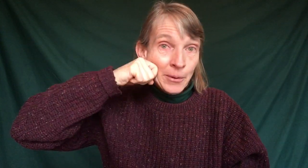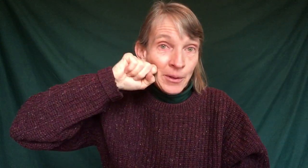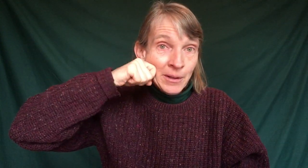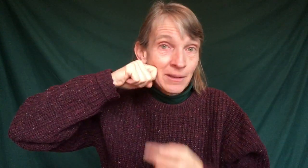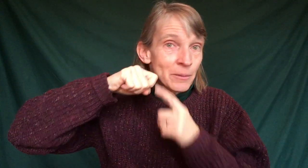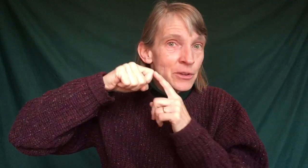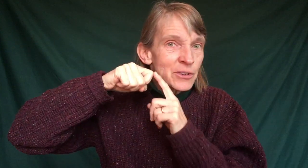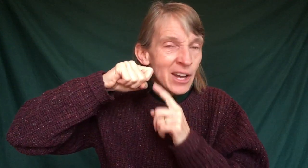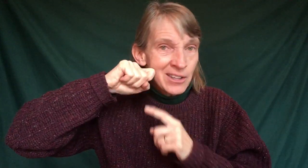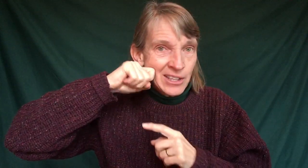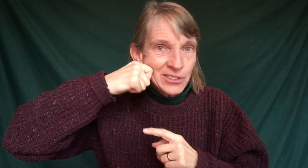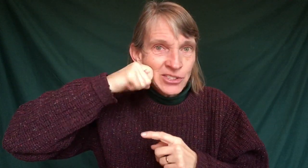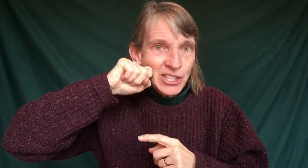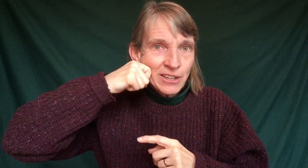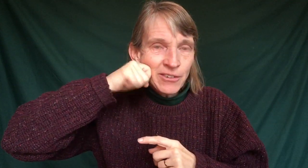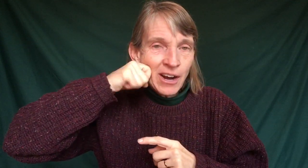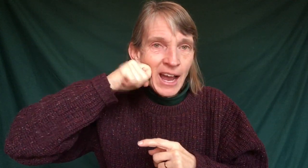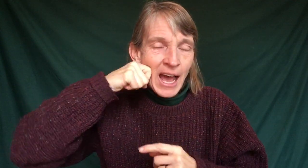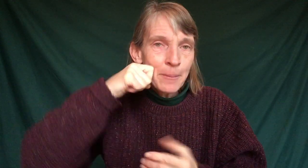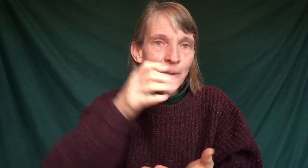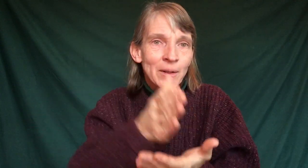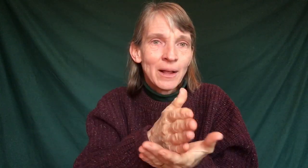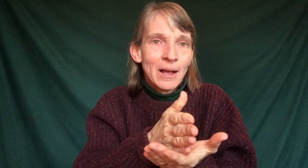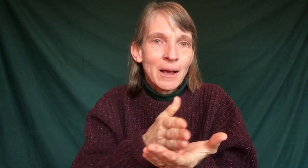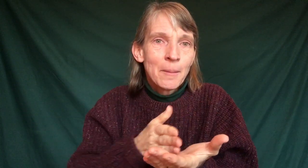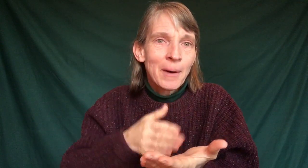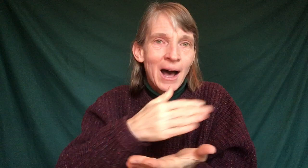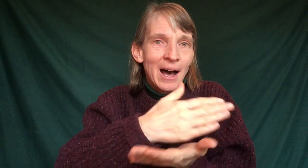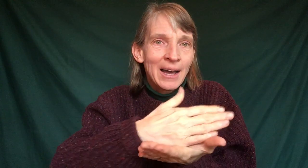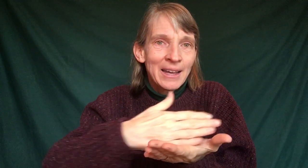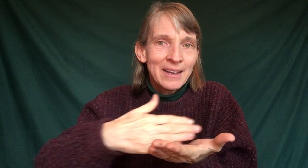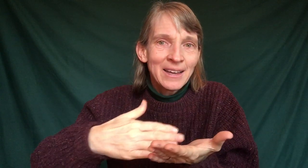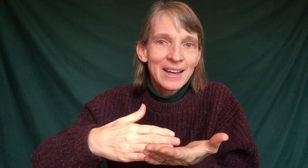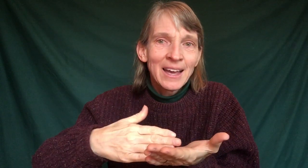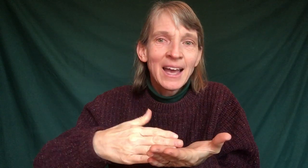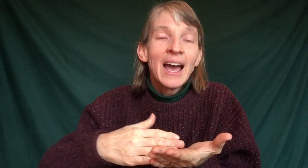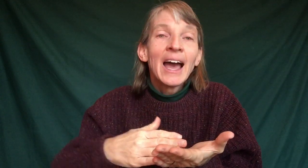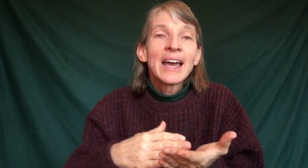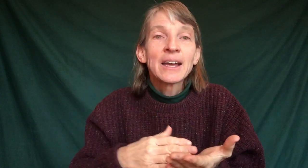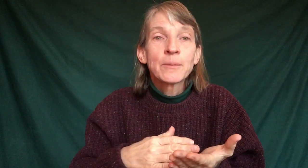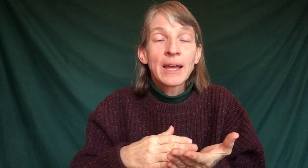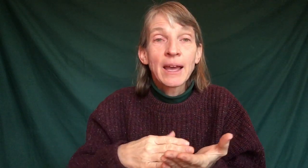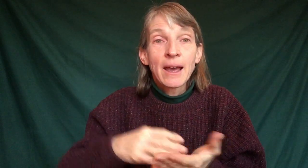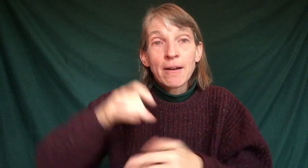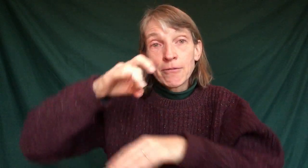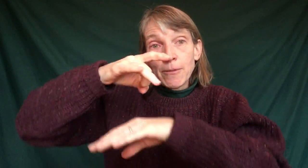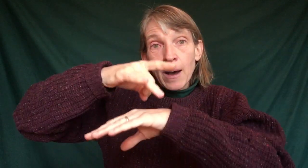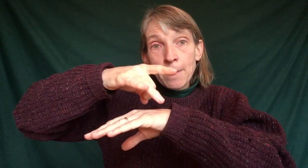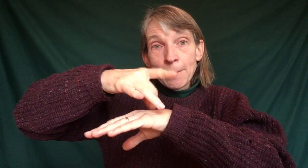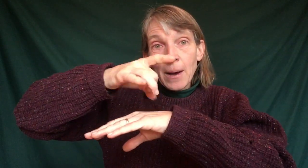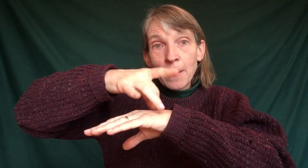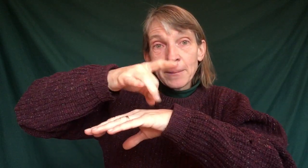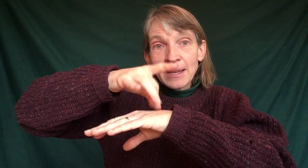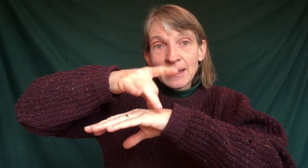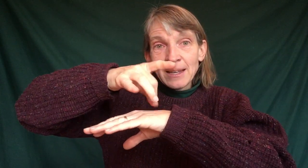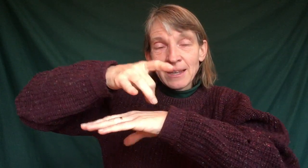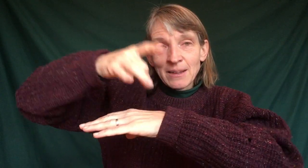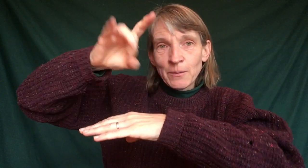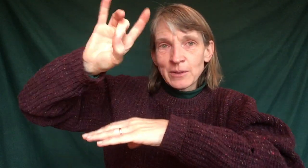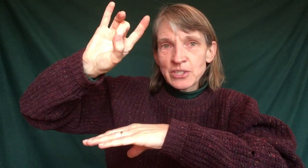apple with your knuckle in your cheek for apple pie. And we have pumpkin, which is